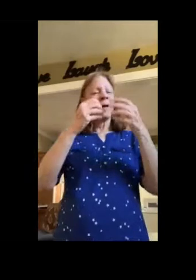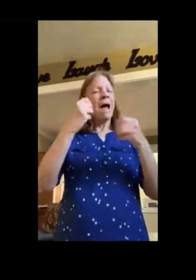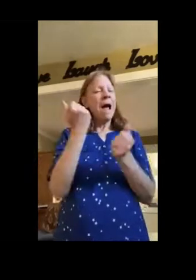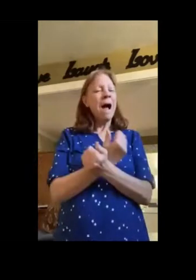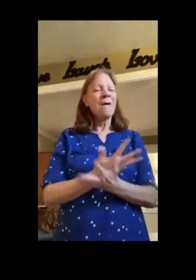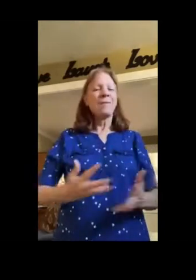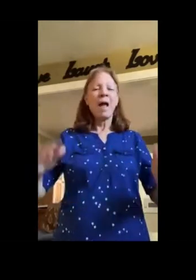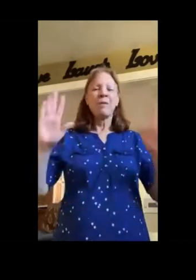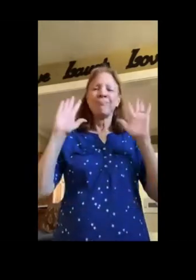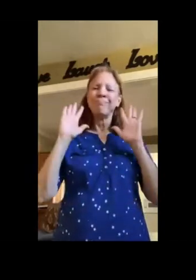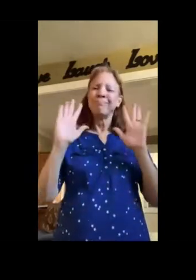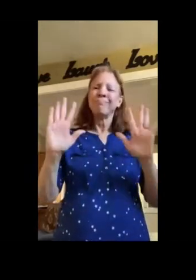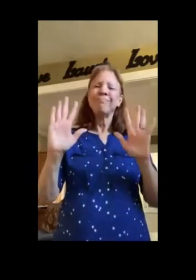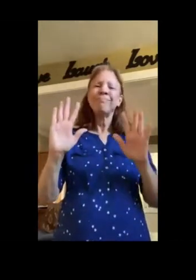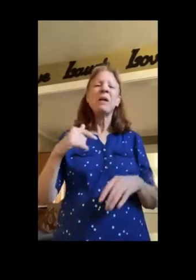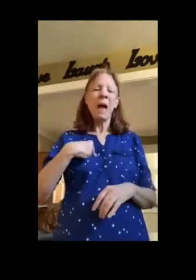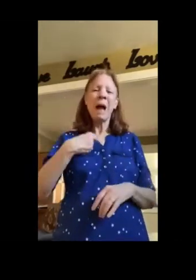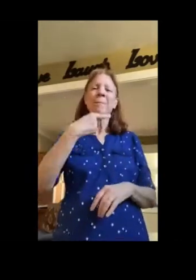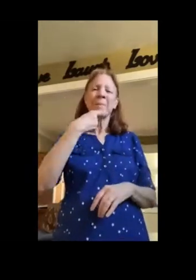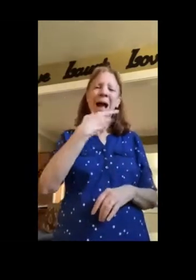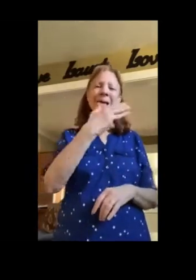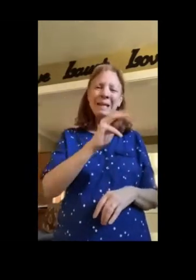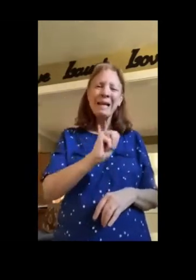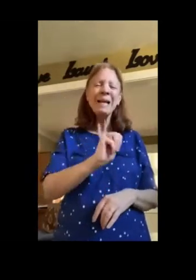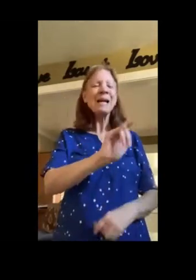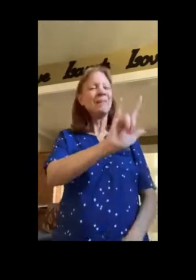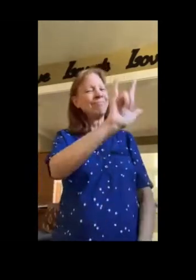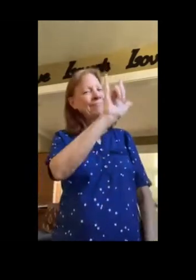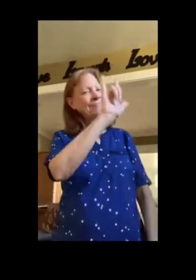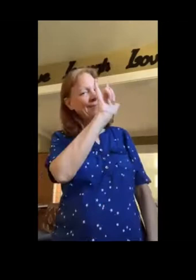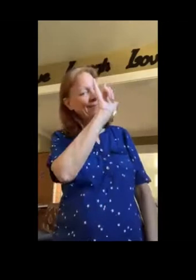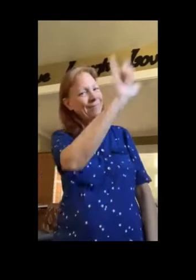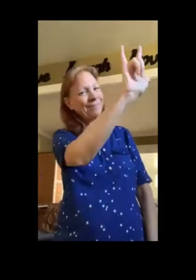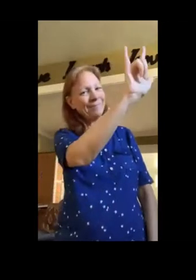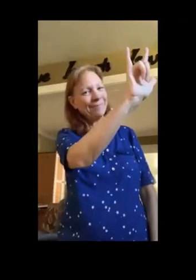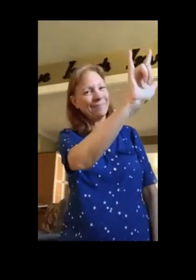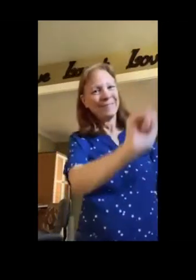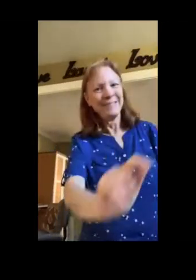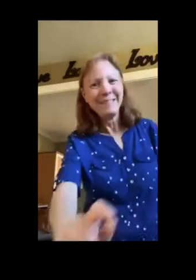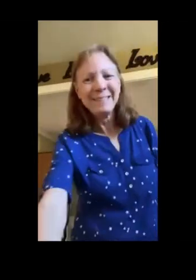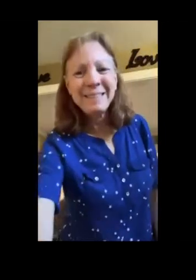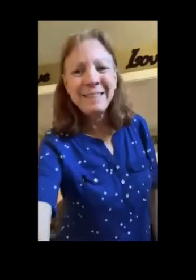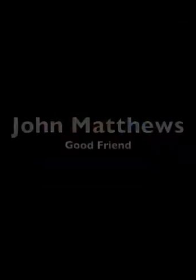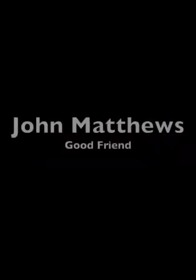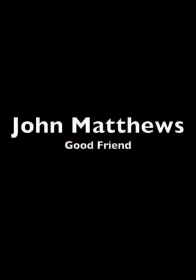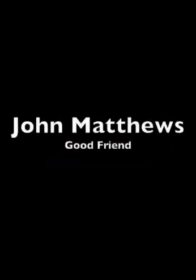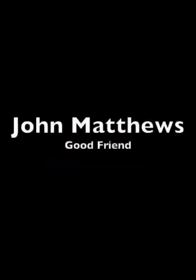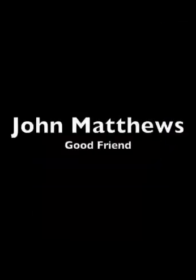wise, told many stories, everything was wonderful. And I miss him. Love you.